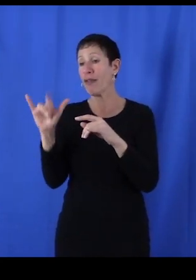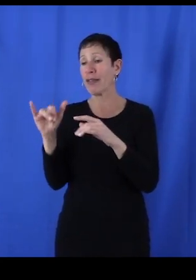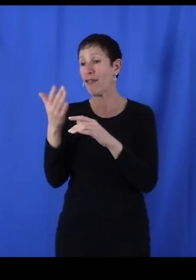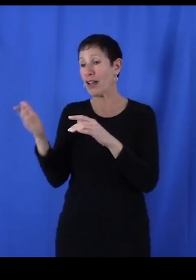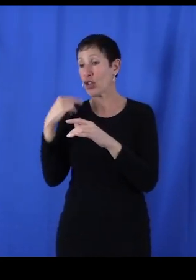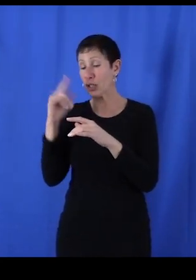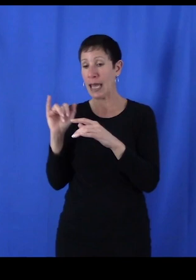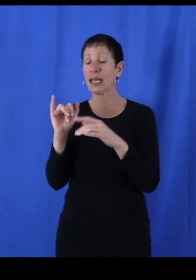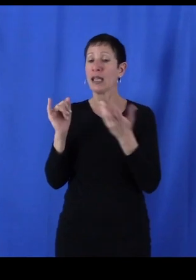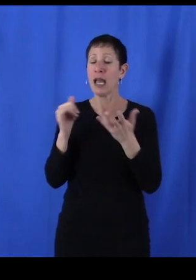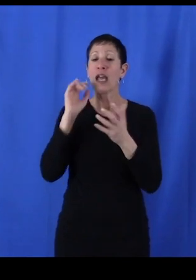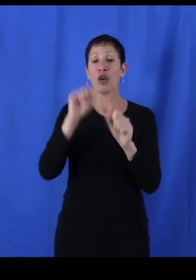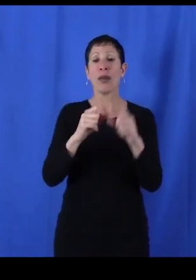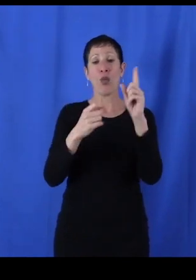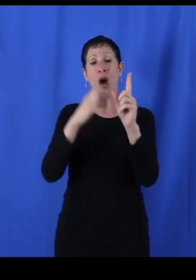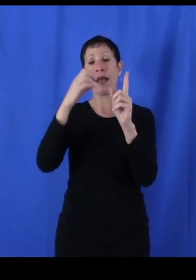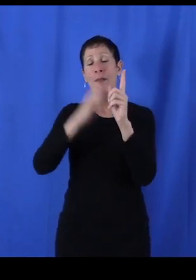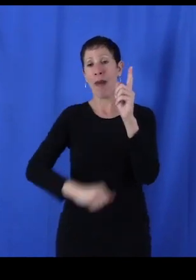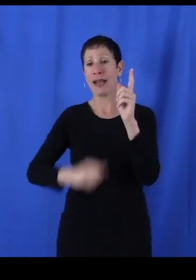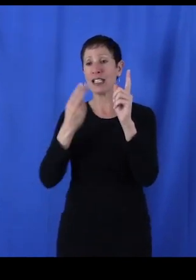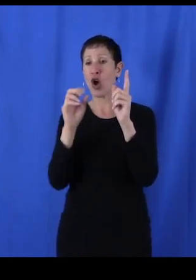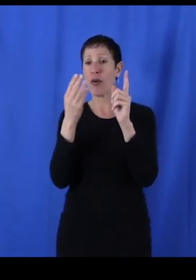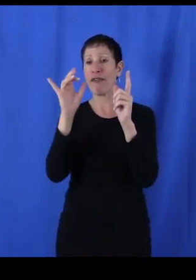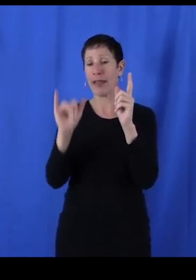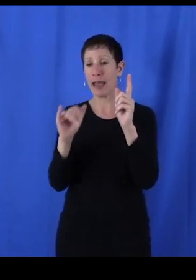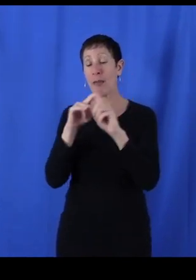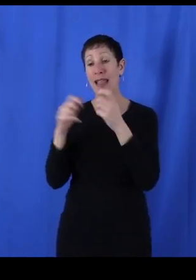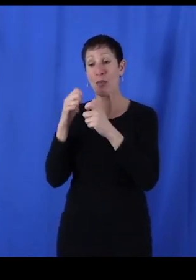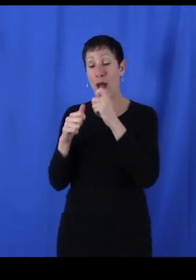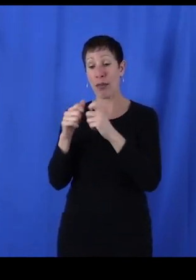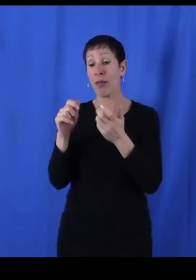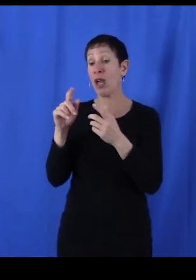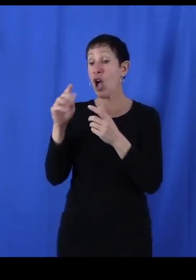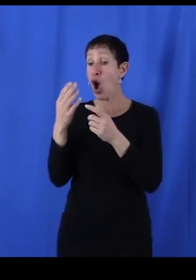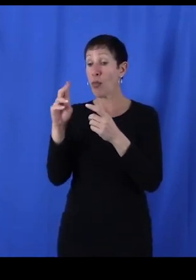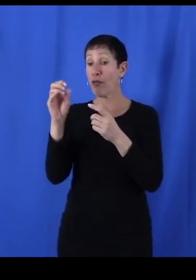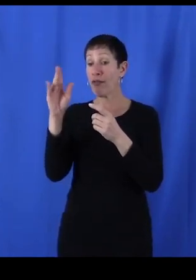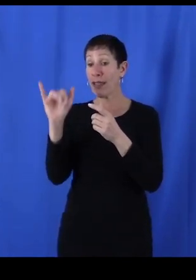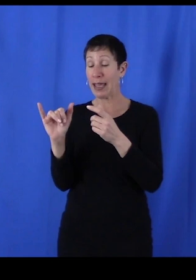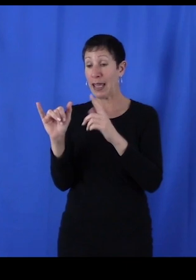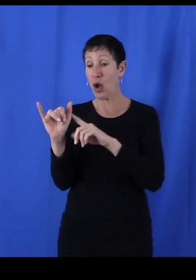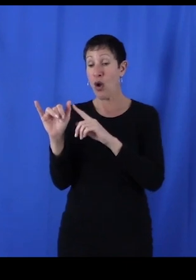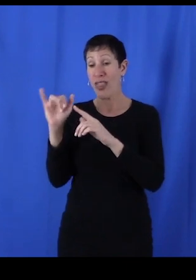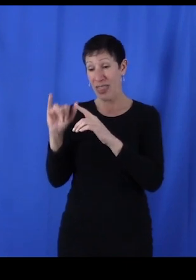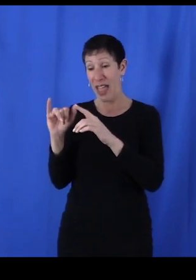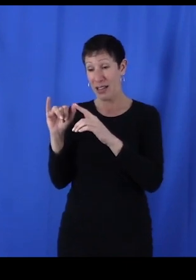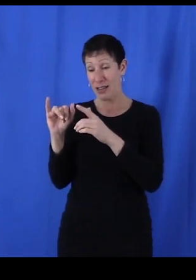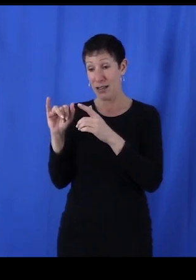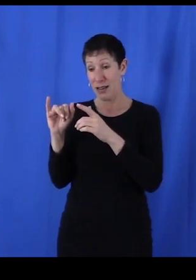minus homophily, right? Okay, but then the problem is what homophily has managed to do is make all those